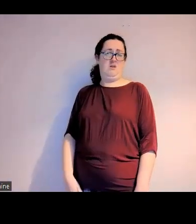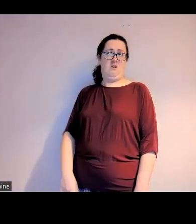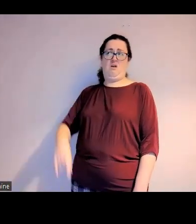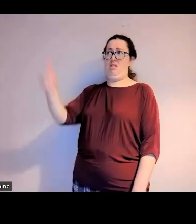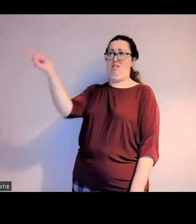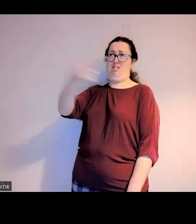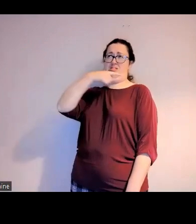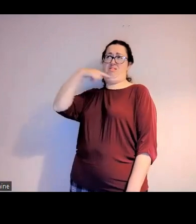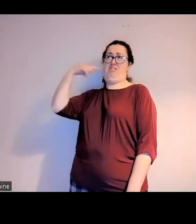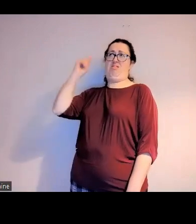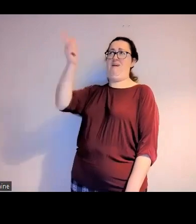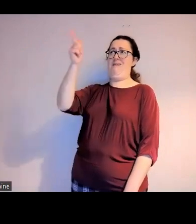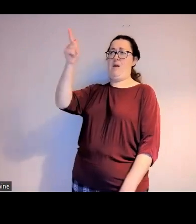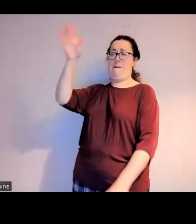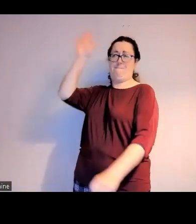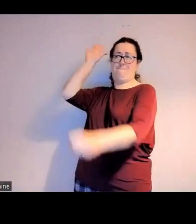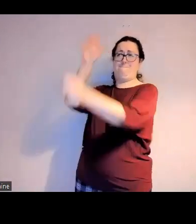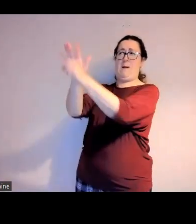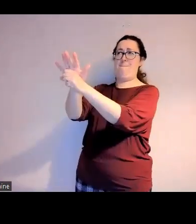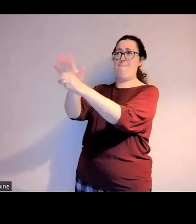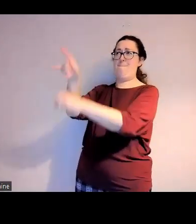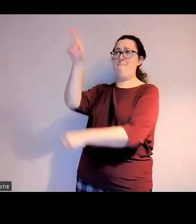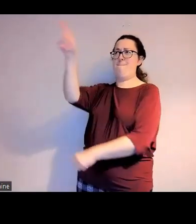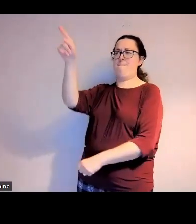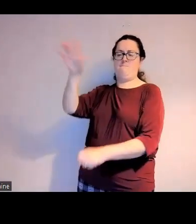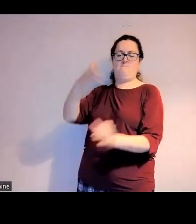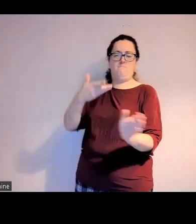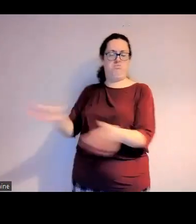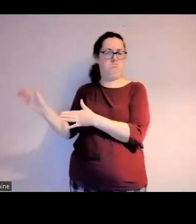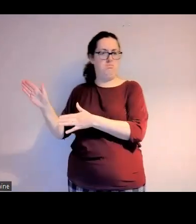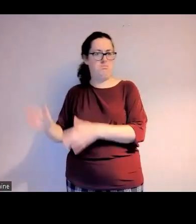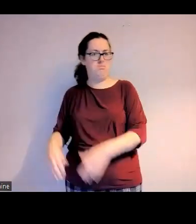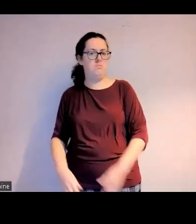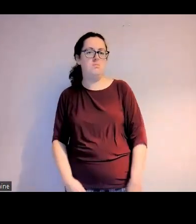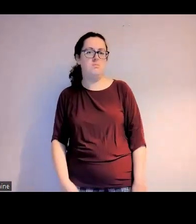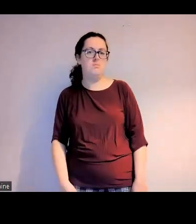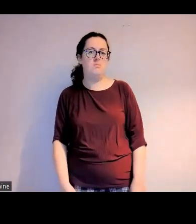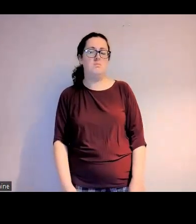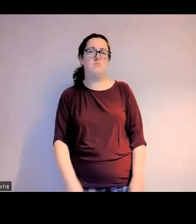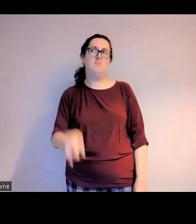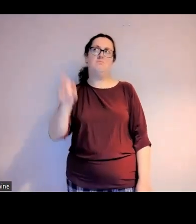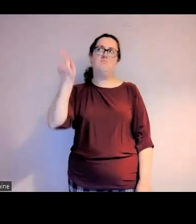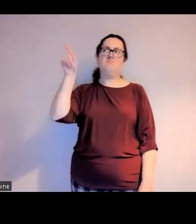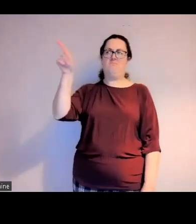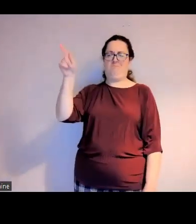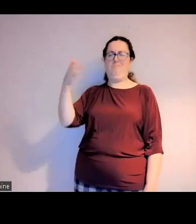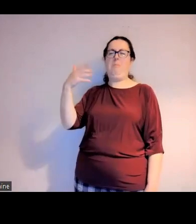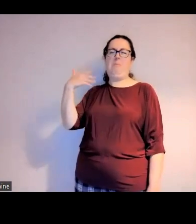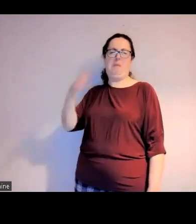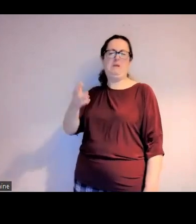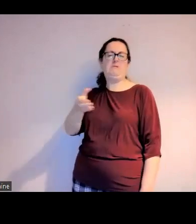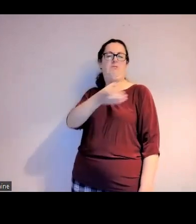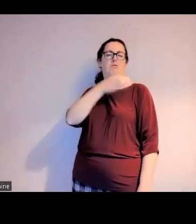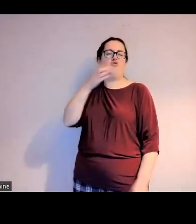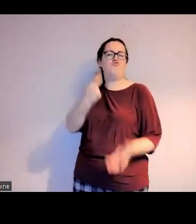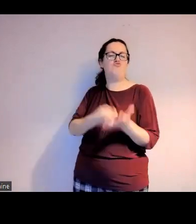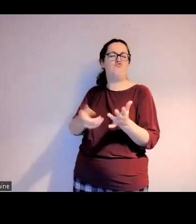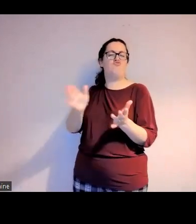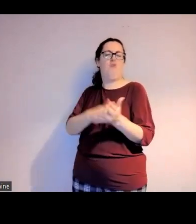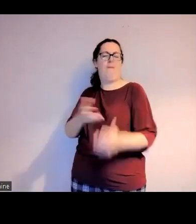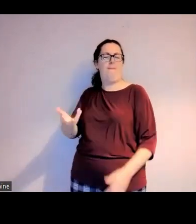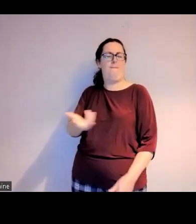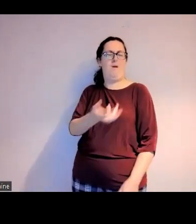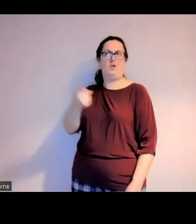lie straight on his head and put it to bed. He must have drunk too much rum punch